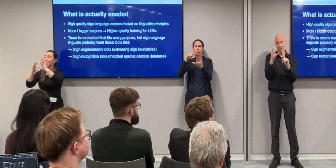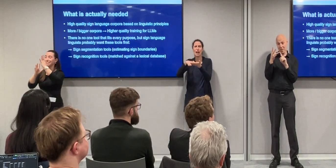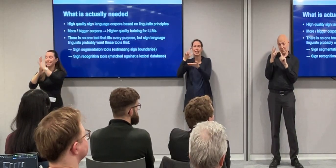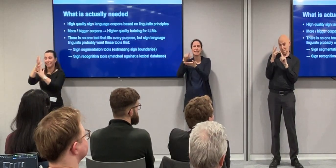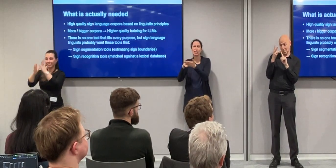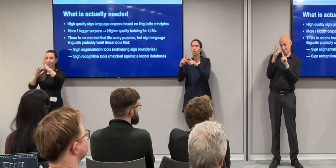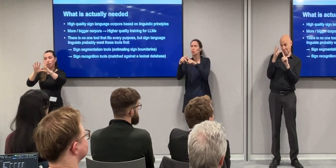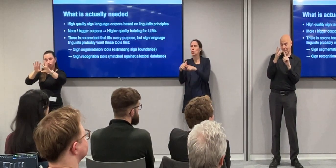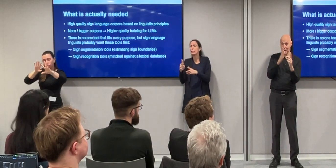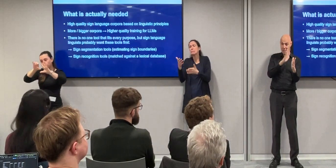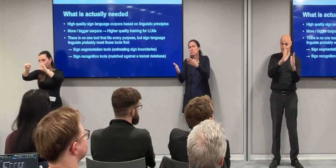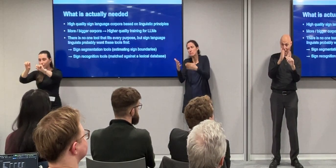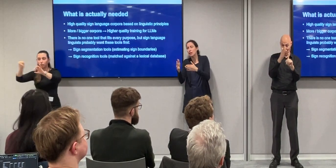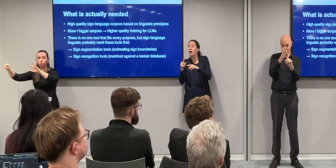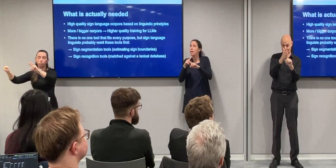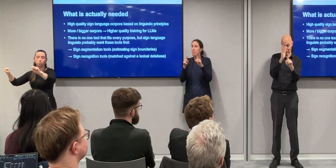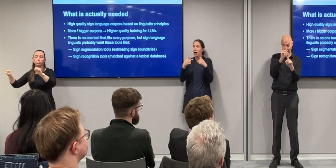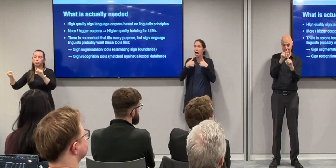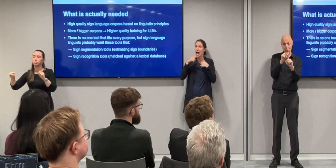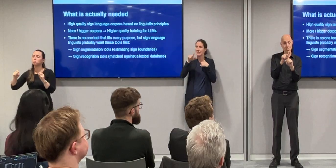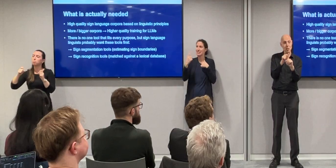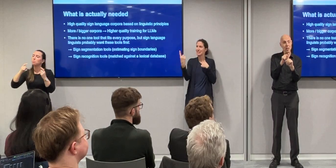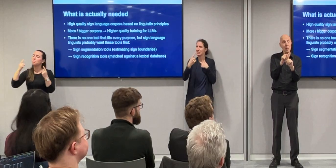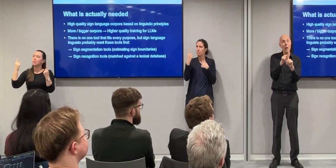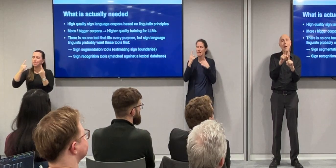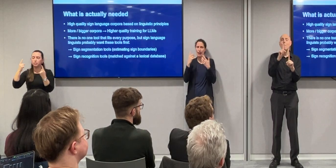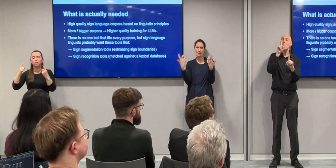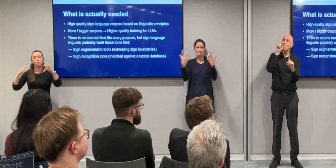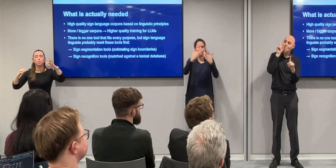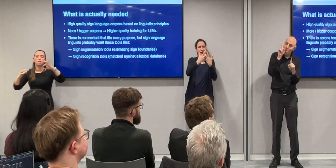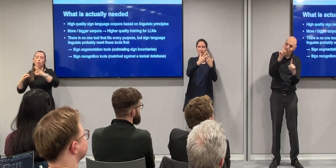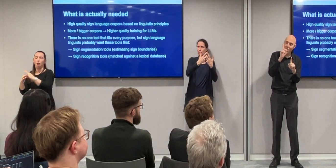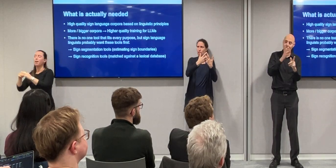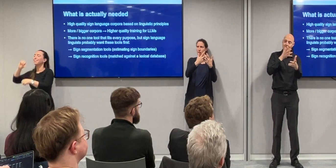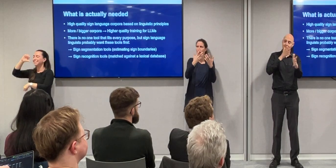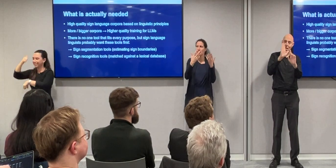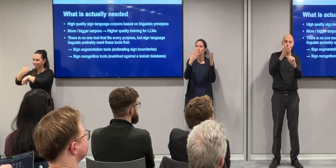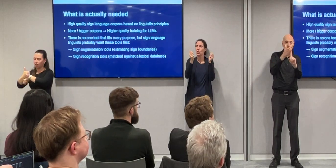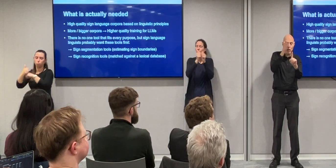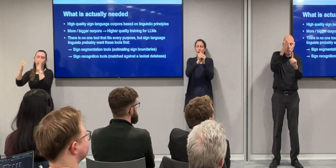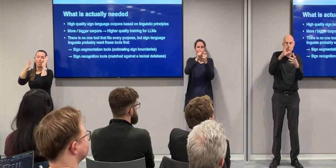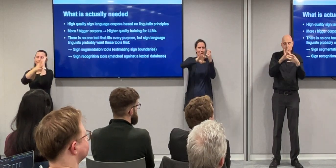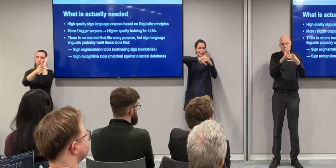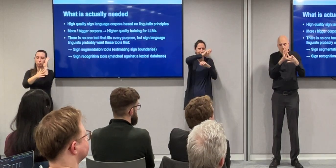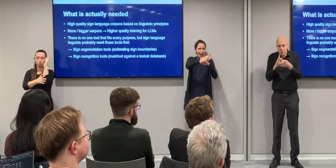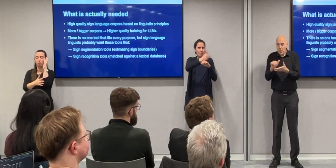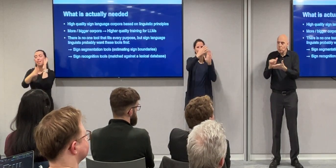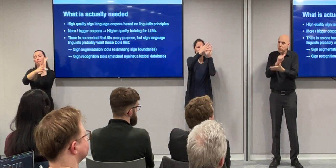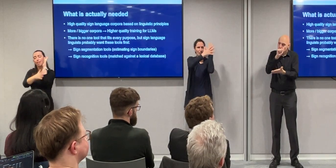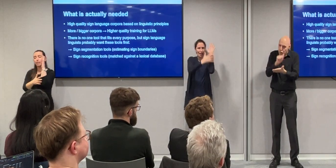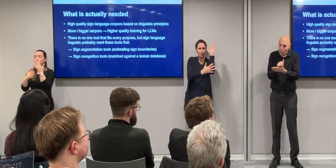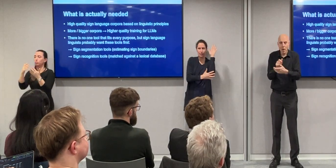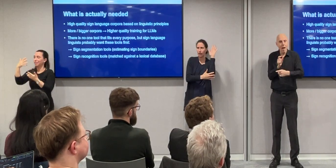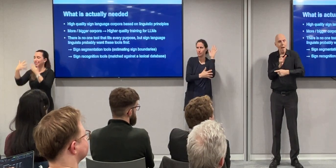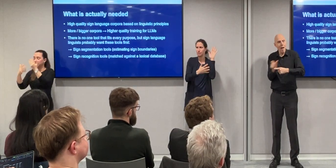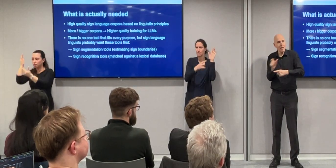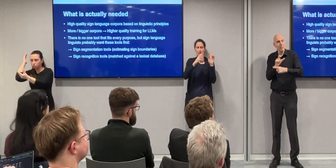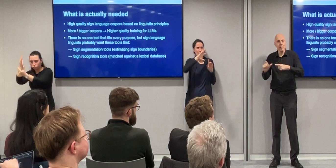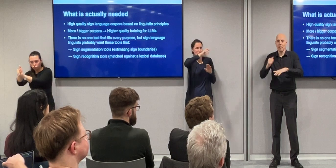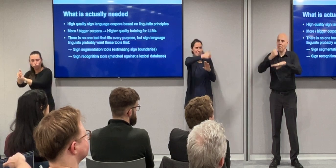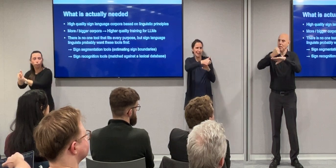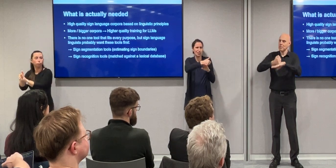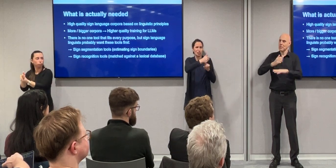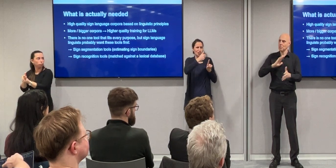but what I need is something that's matched against an established lexicon, a lexical database of signs based